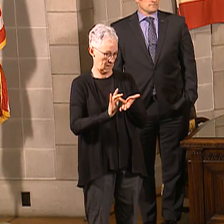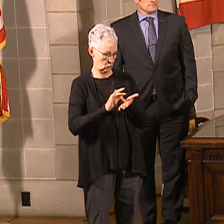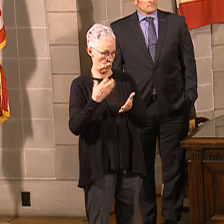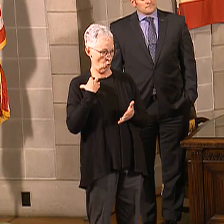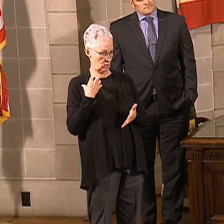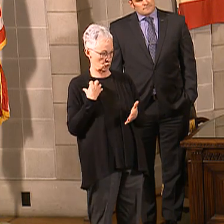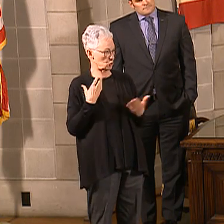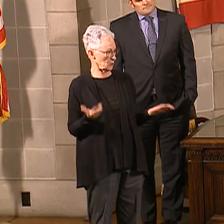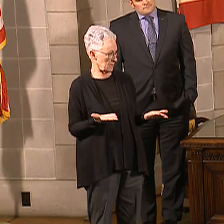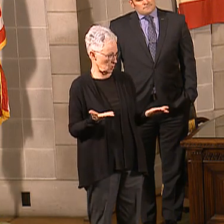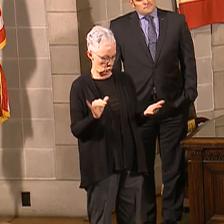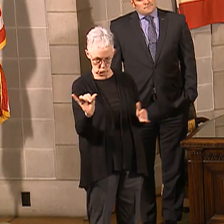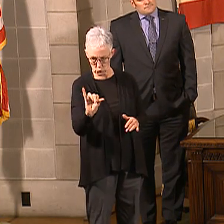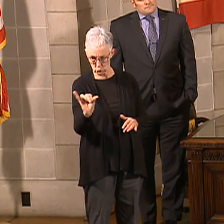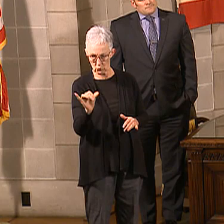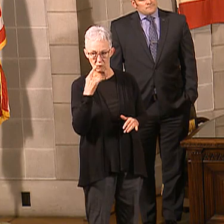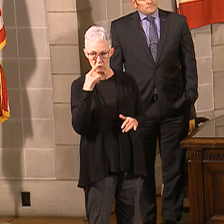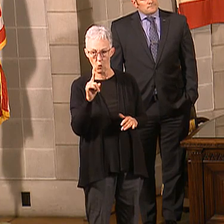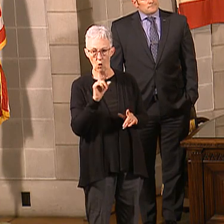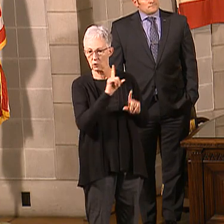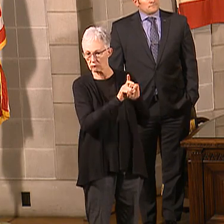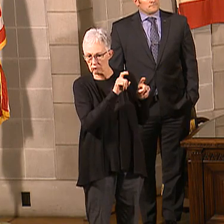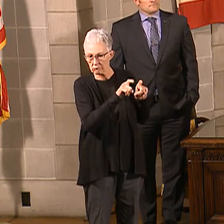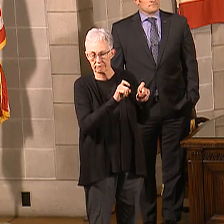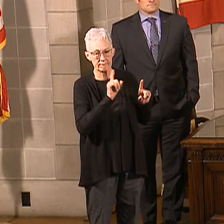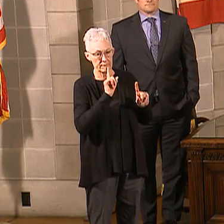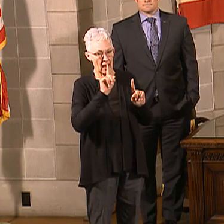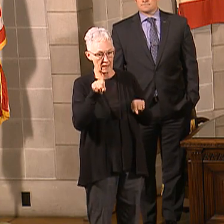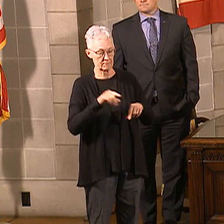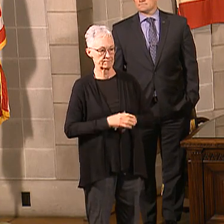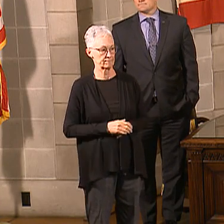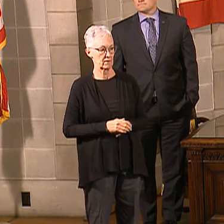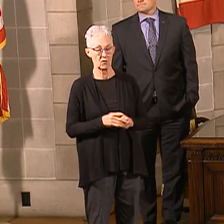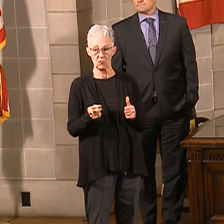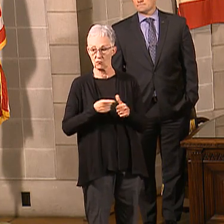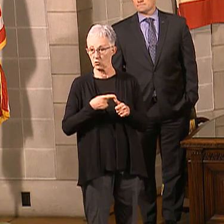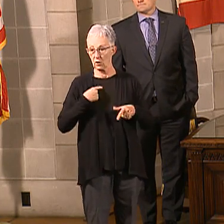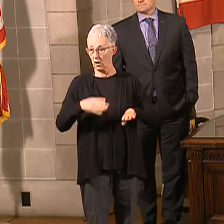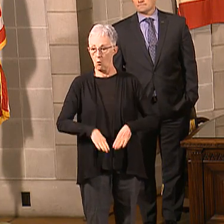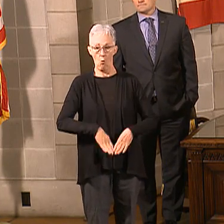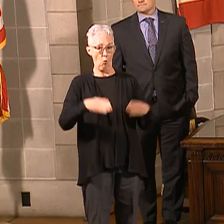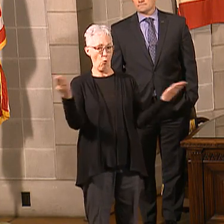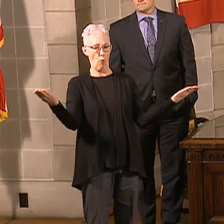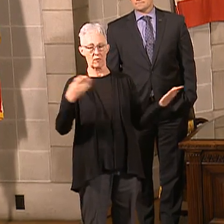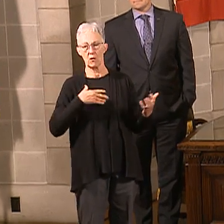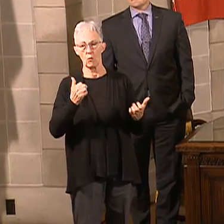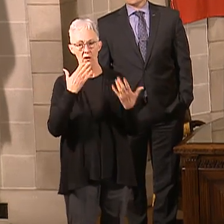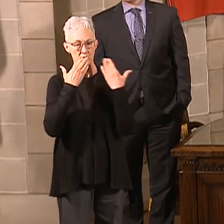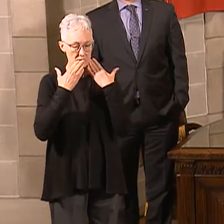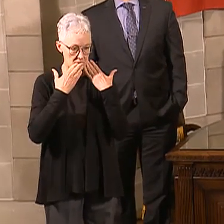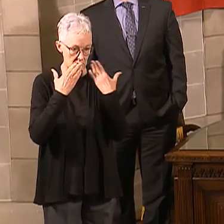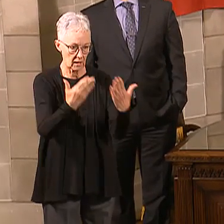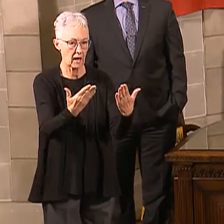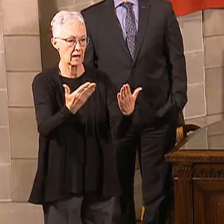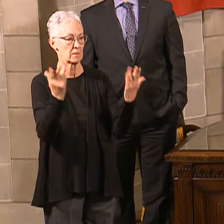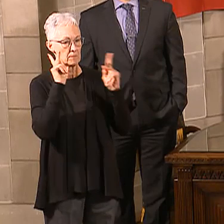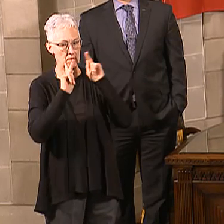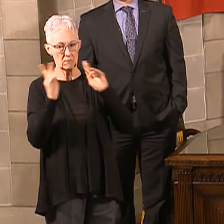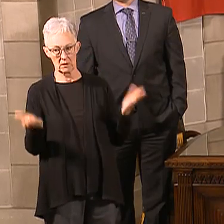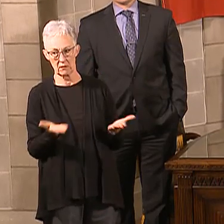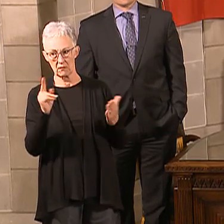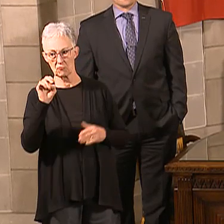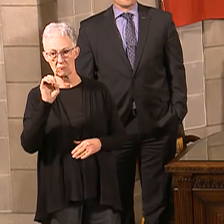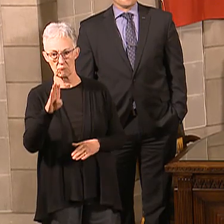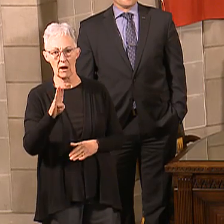answers. I want to start by thanking every Nebraskan who has been working to slow the spread of the coronavirus here in our